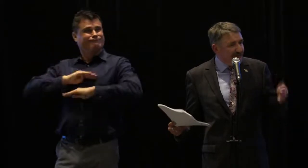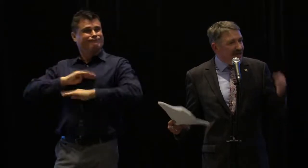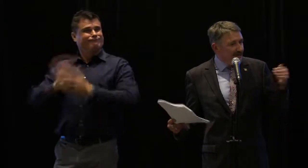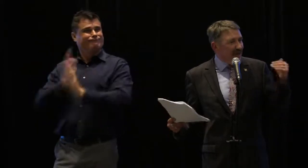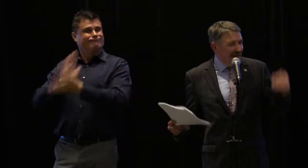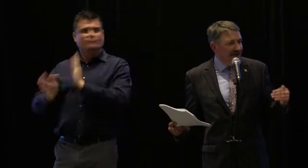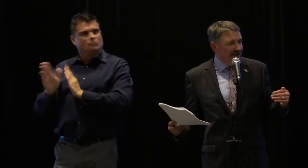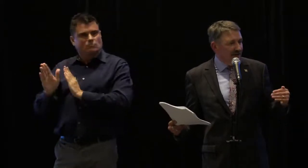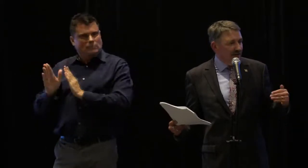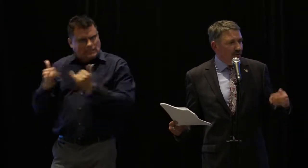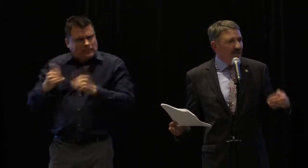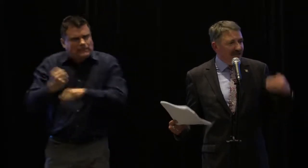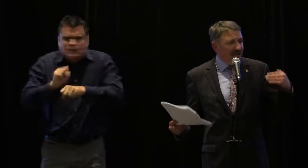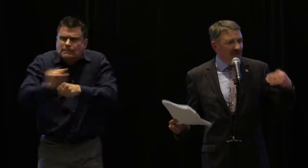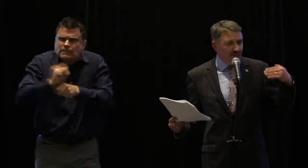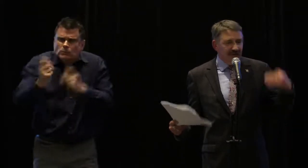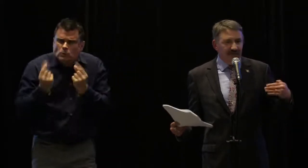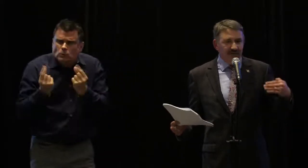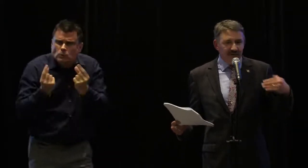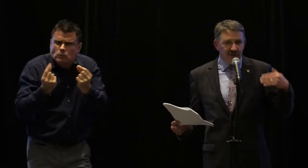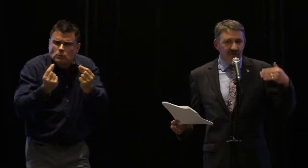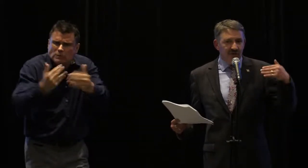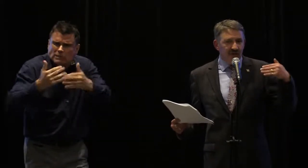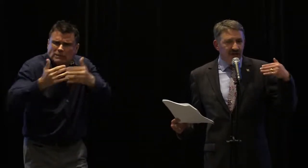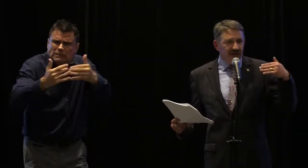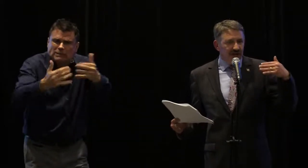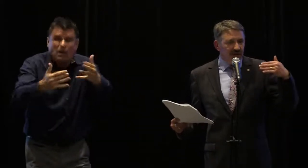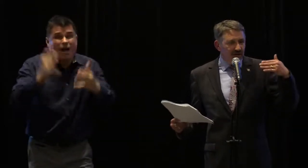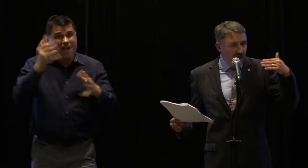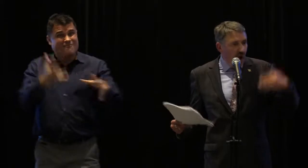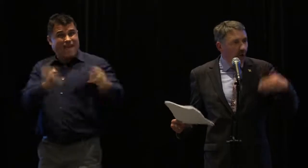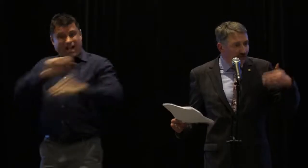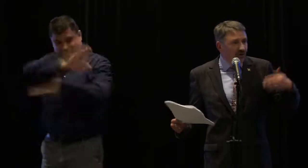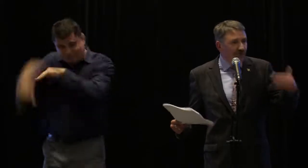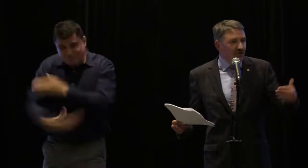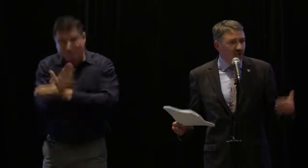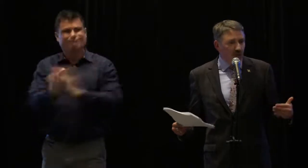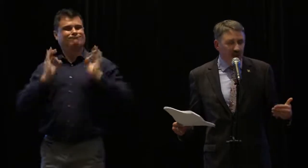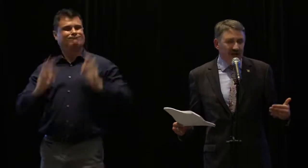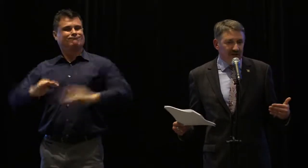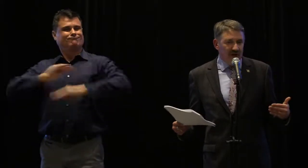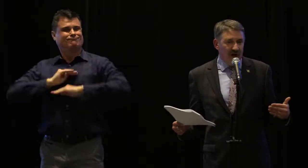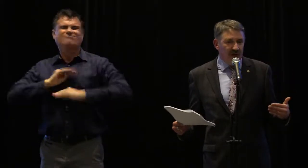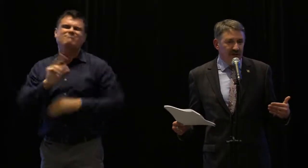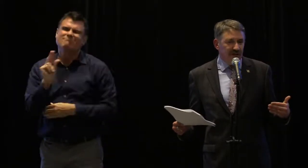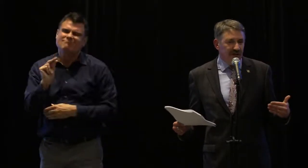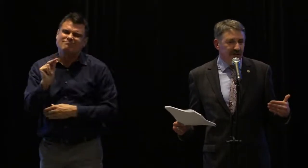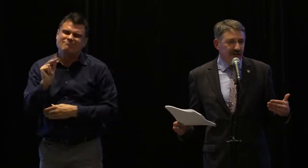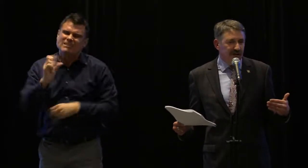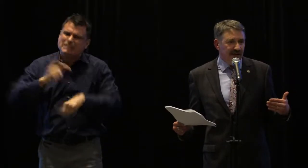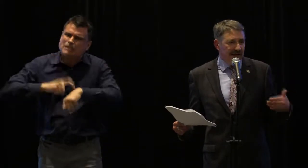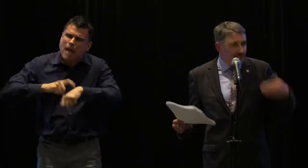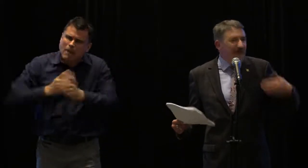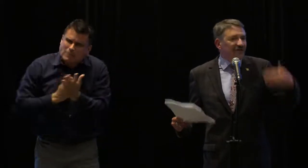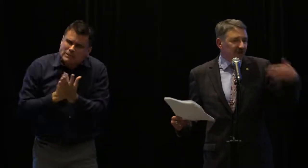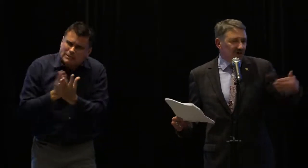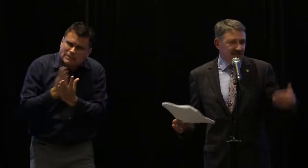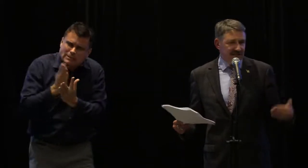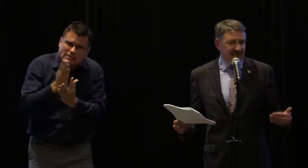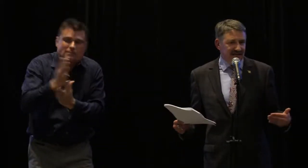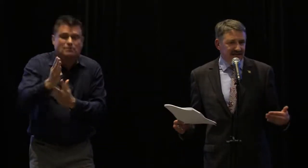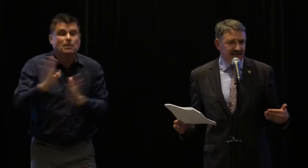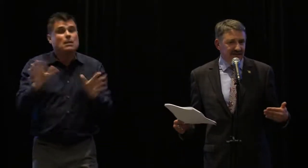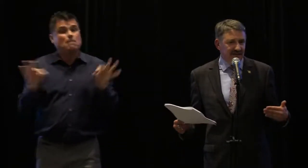but we needed a plan. We needed to be able to know if we were doing well or not and measure